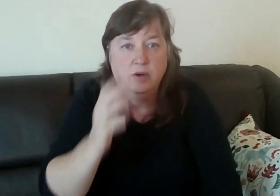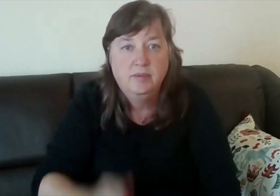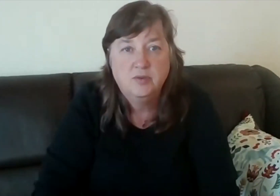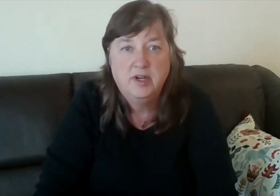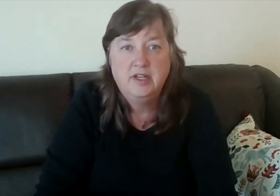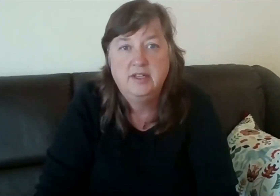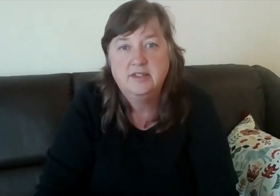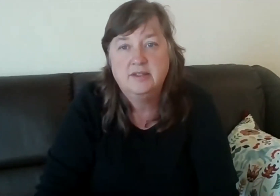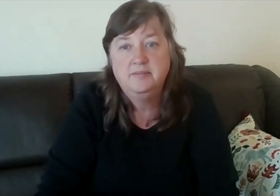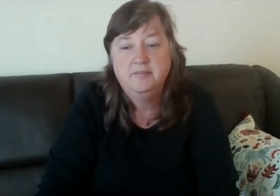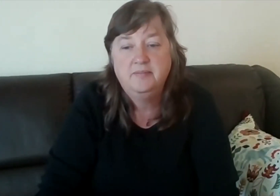determines what it is.